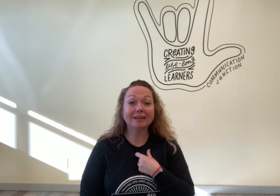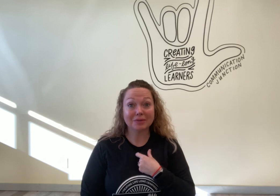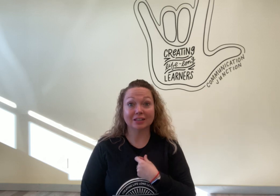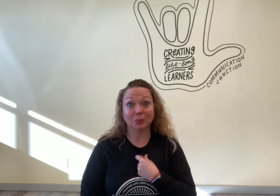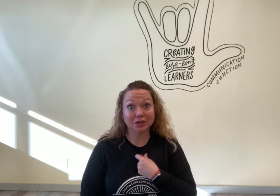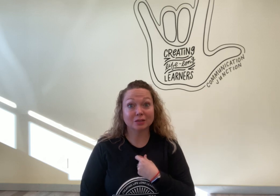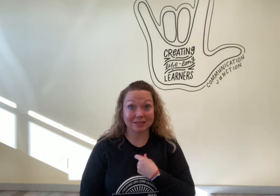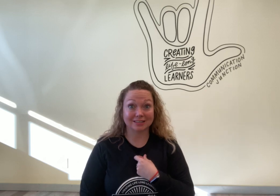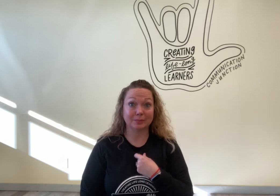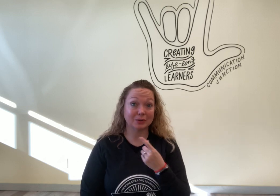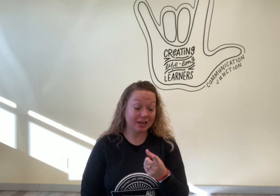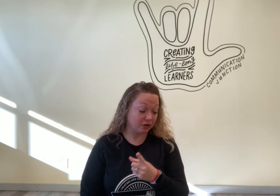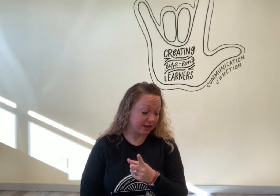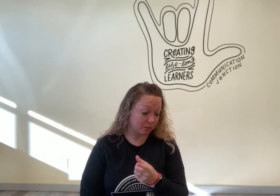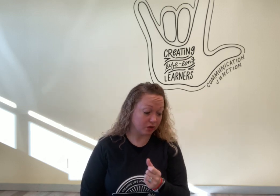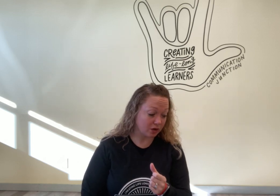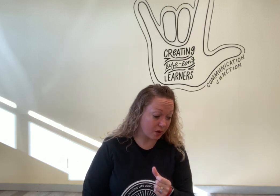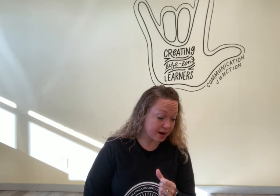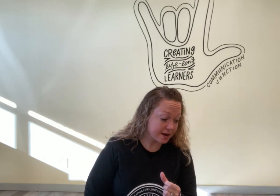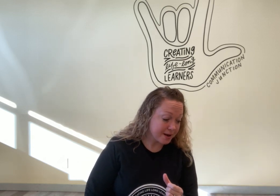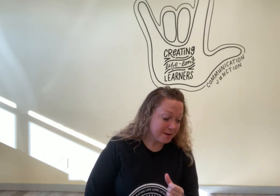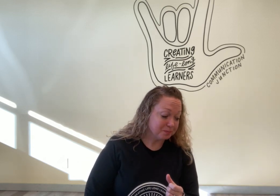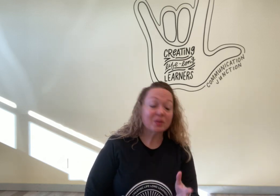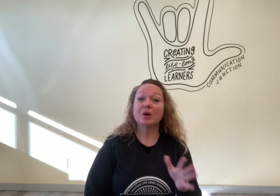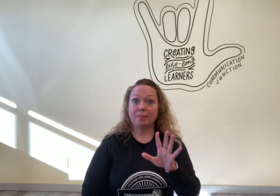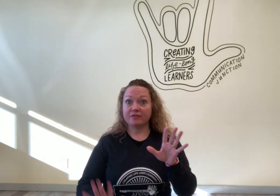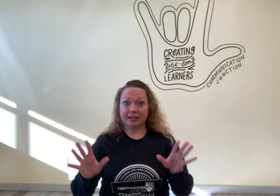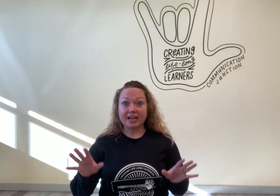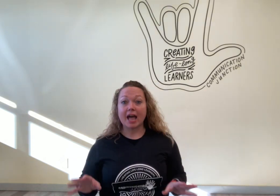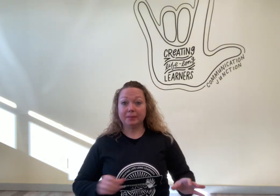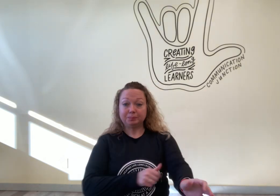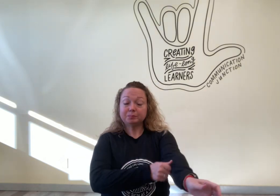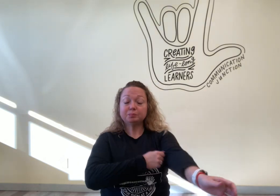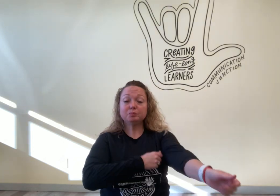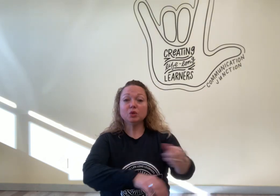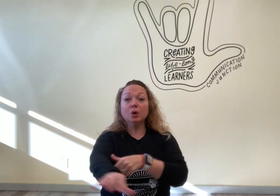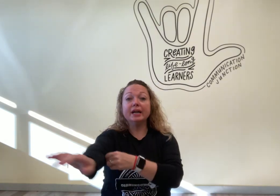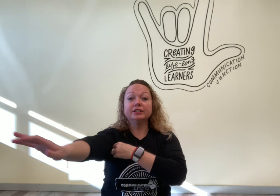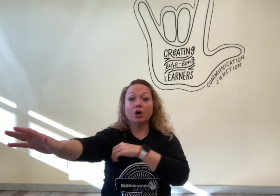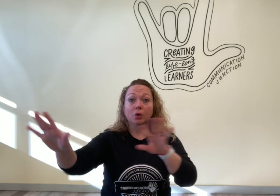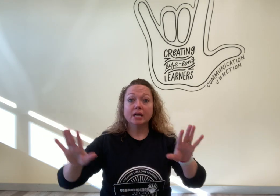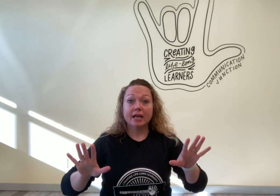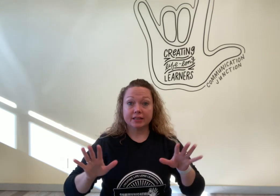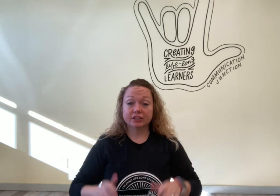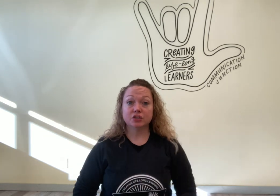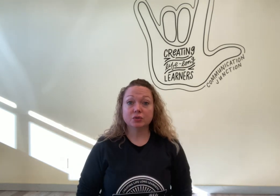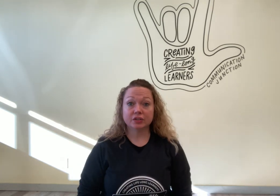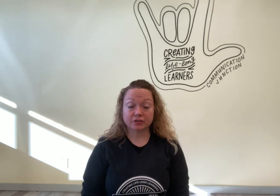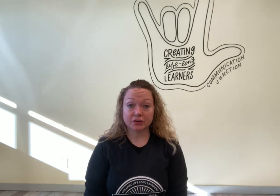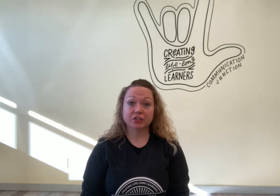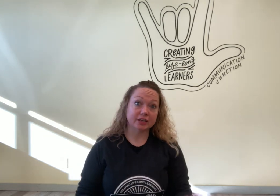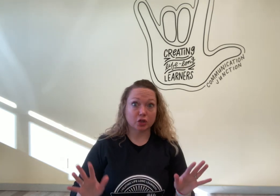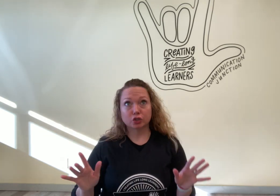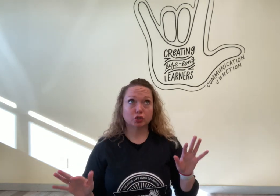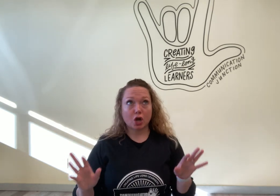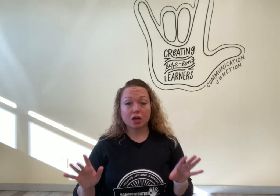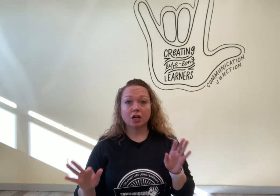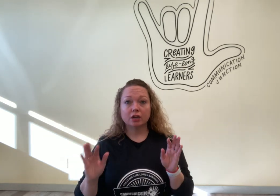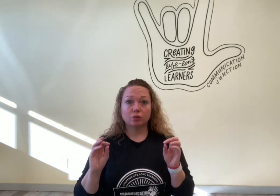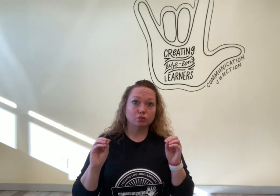getting the words mixed up. So I gotta look at them really quick. Okay, perfect, I got it. Okay, so in this first like song